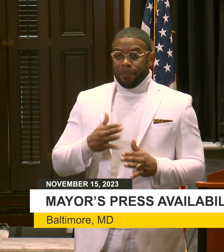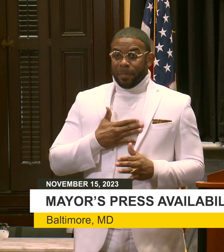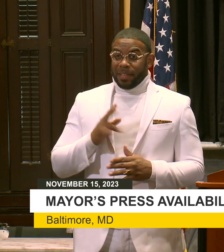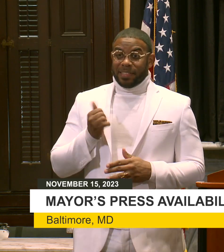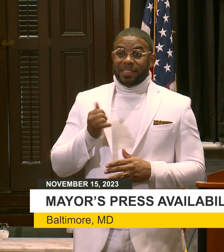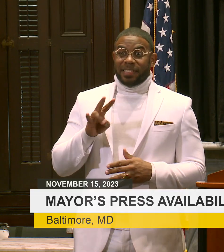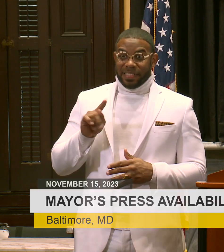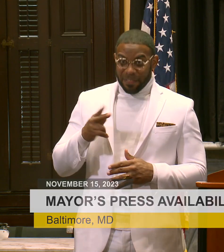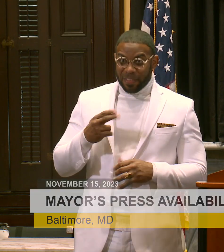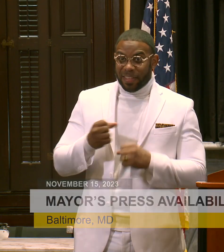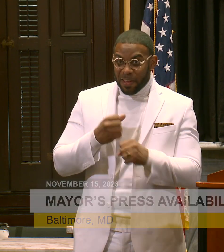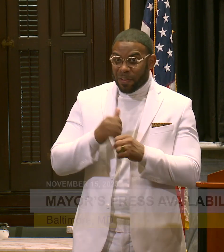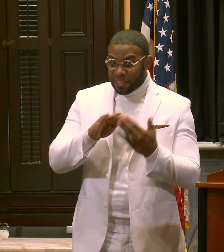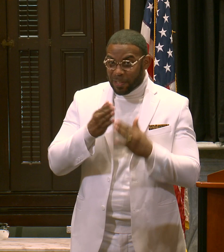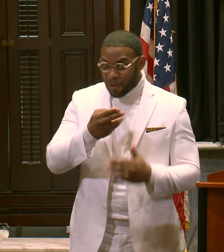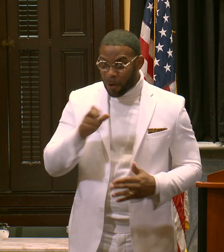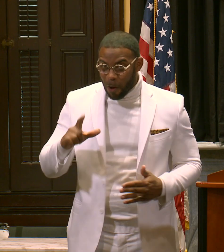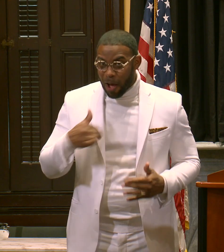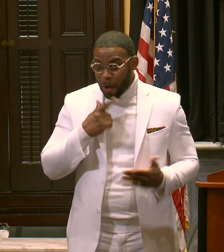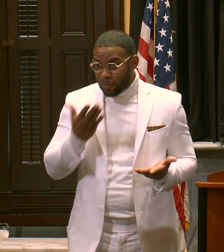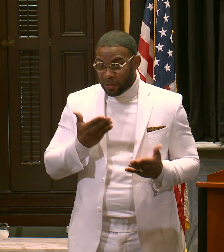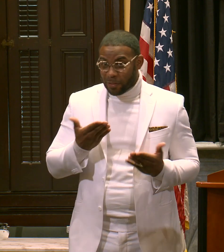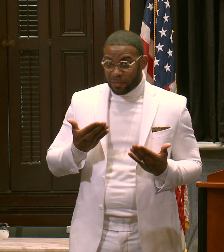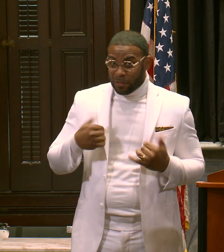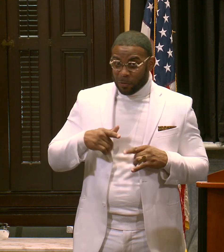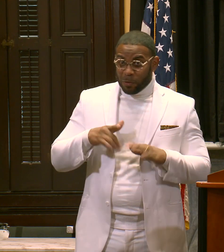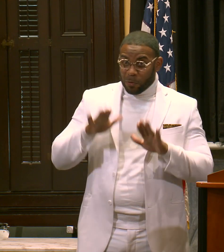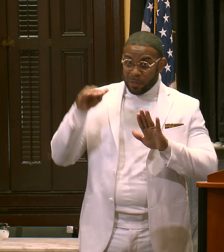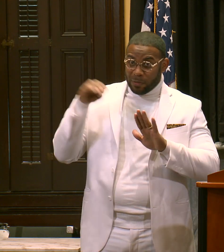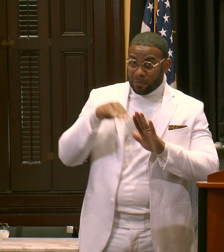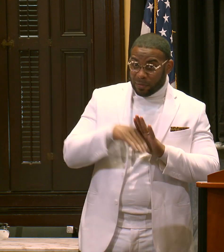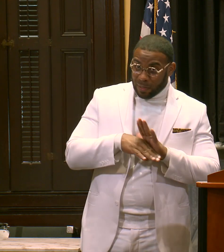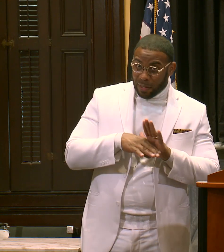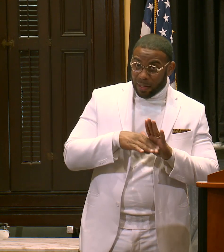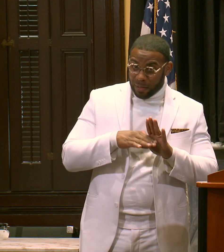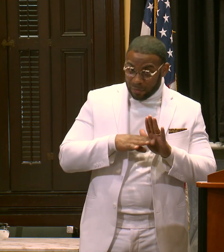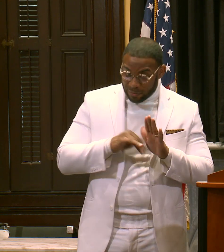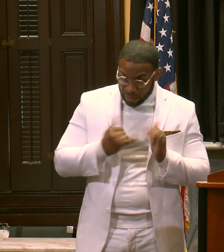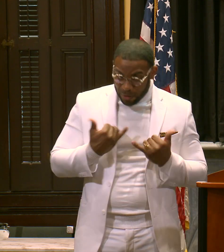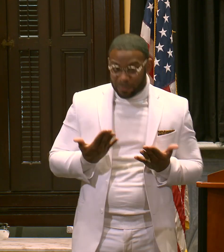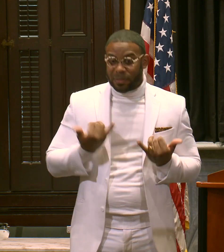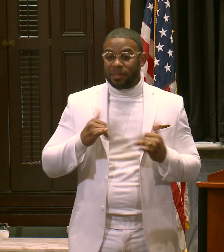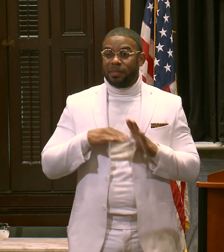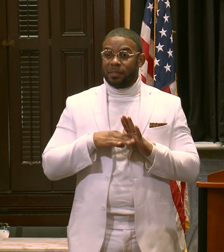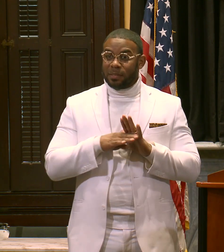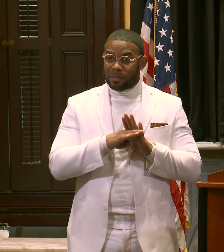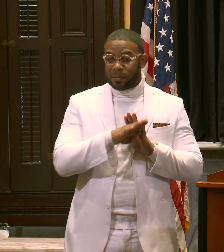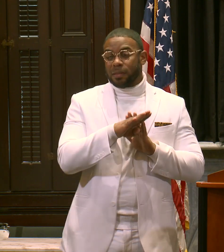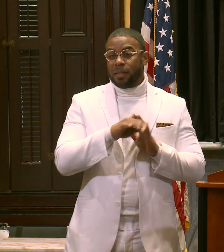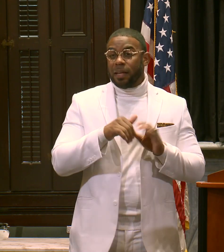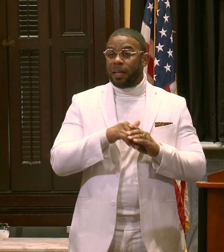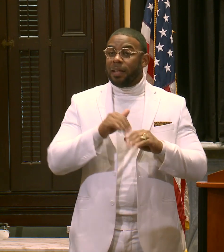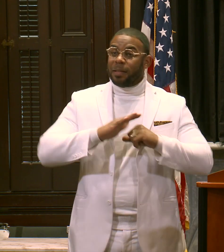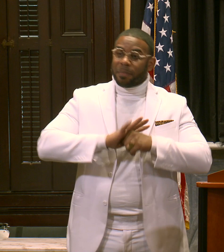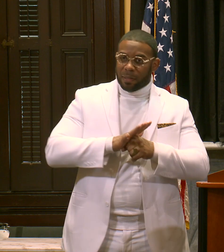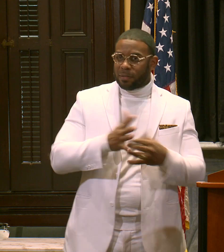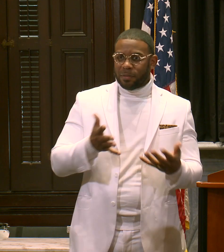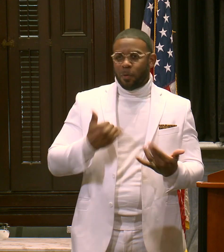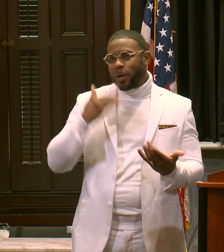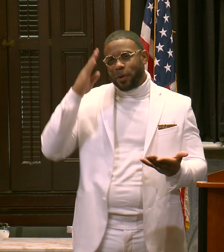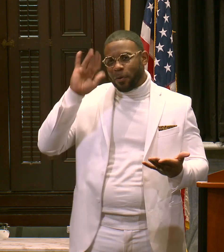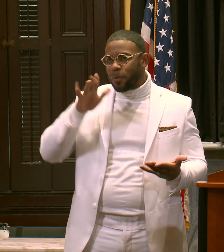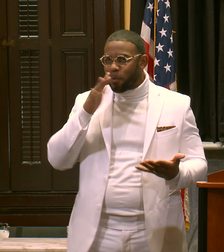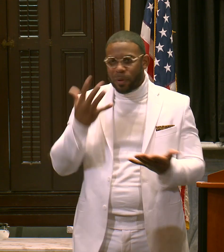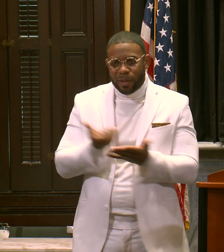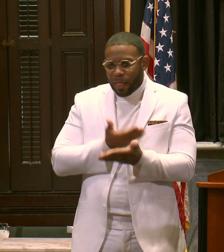my 17th year in City Hall. I was here during the Great Recession, and I was here obviously through the pandemic. So we know